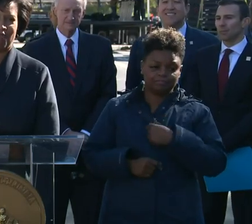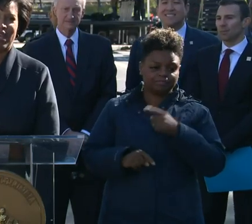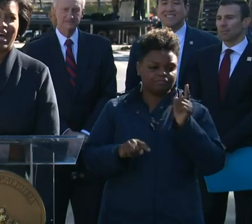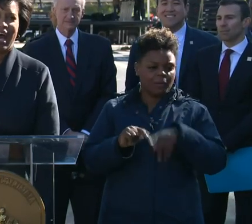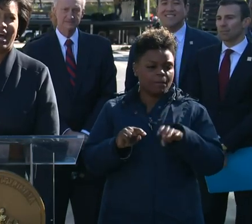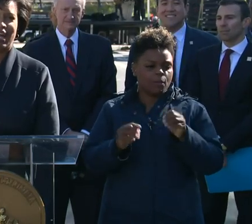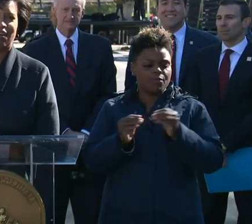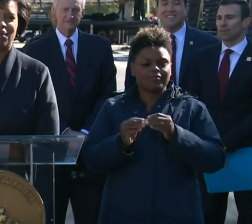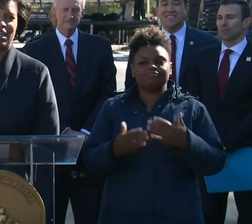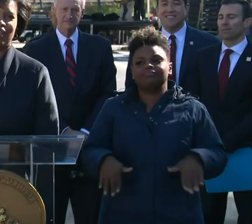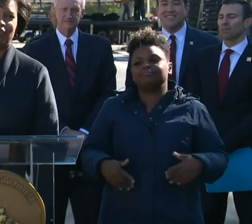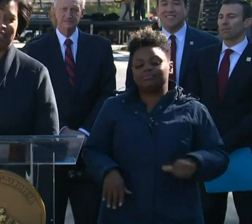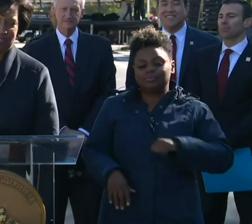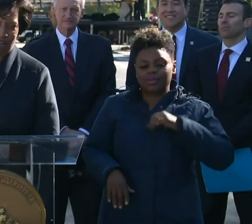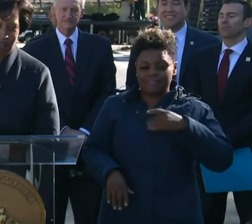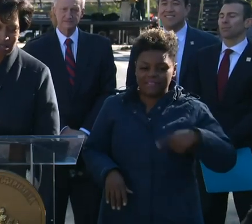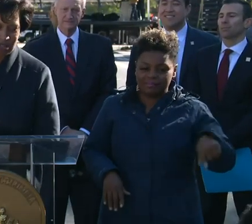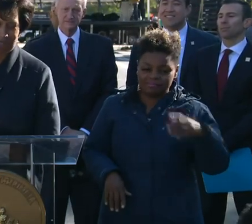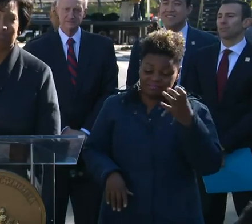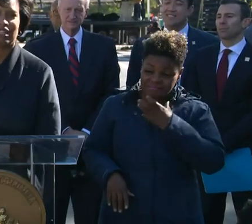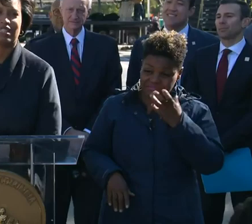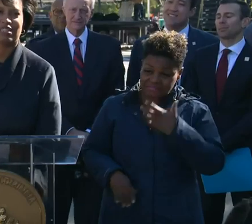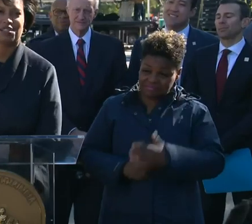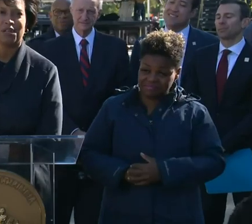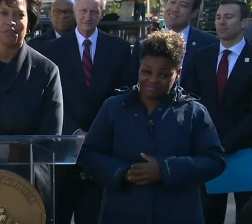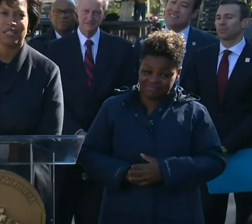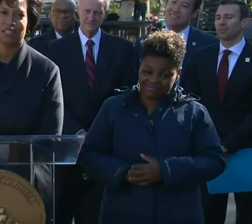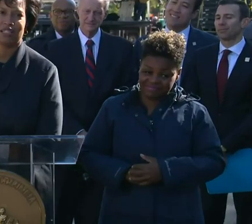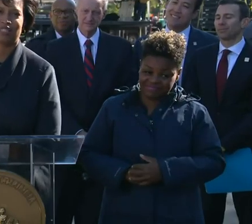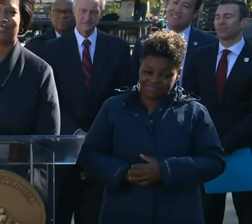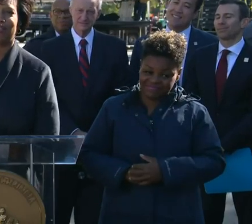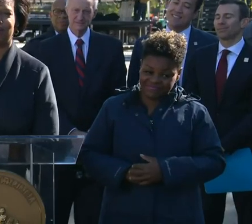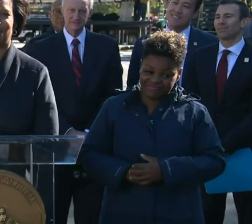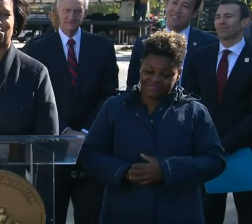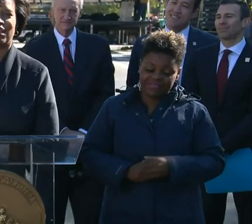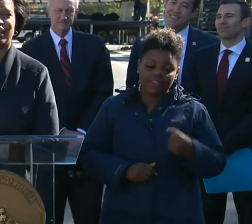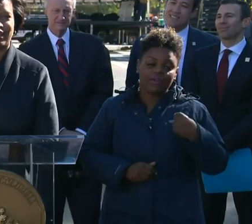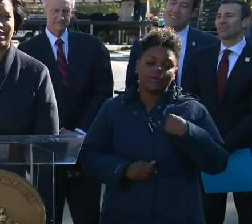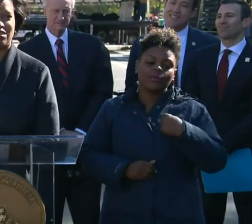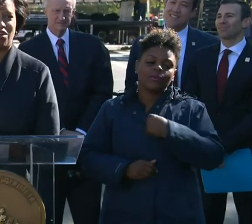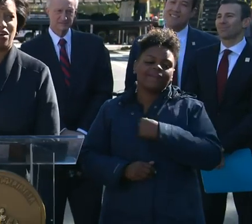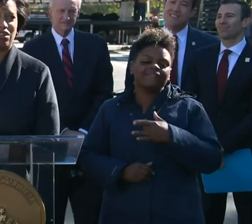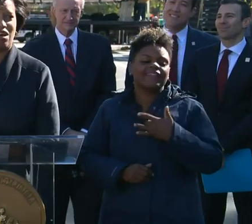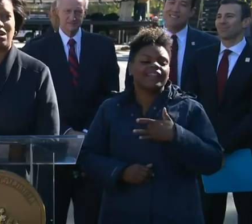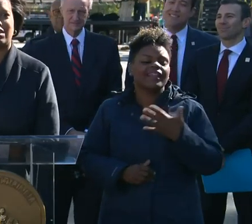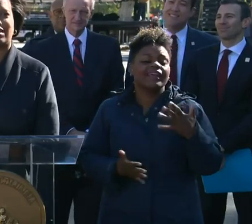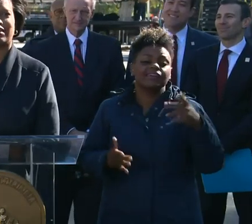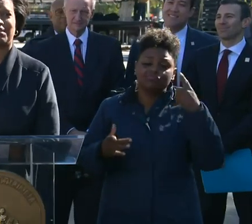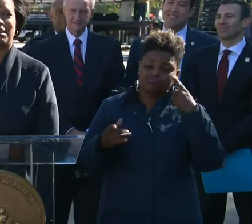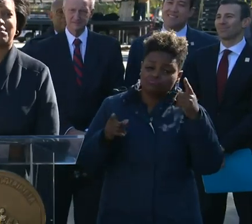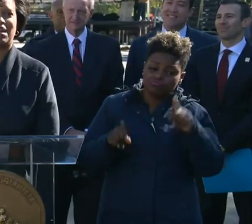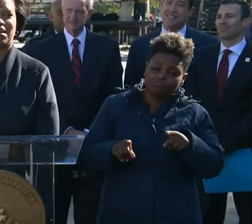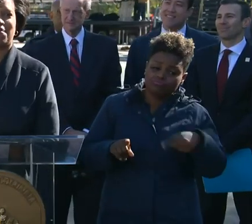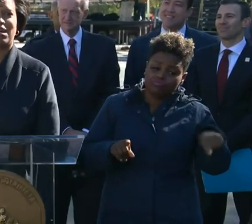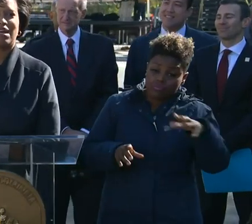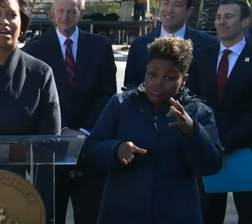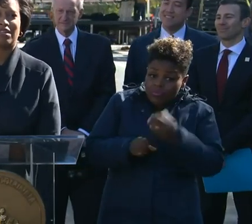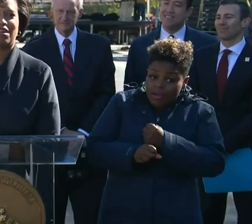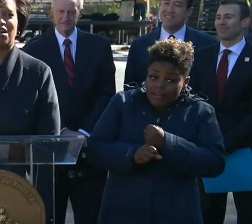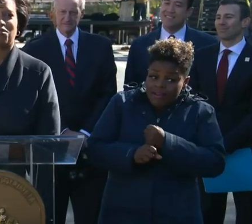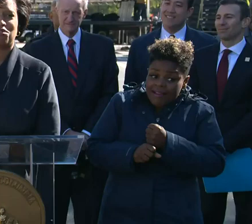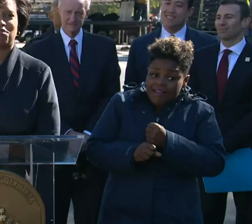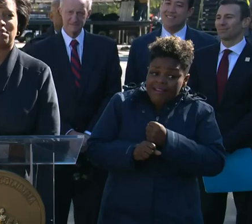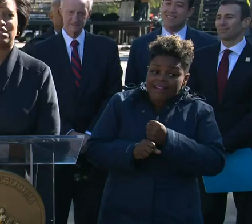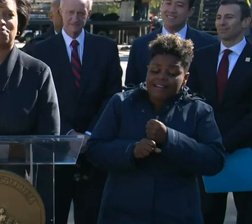of them, and we also don't think it's a coincidence that they're winning against all odds at the same time